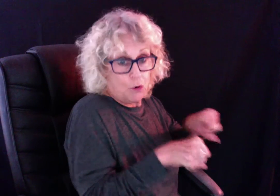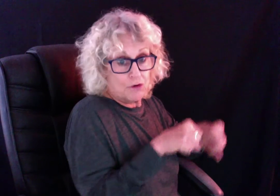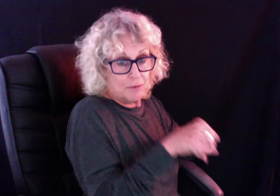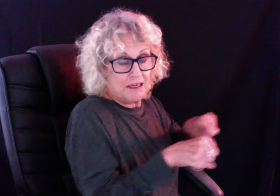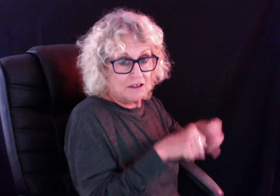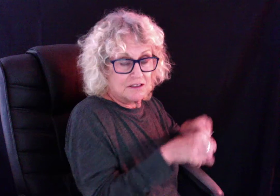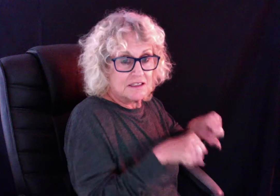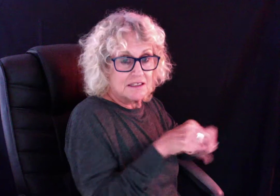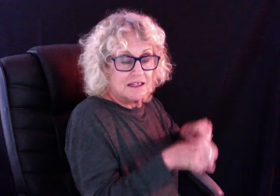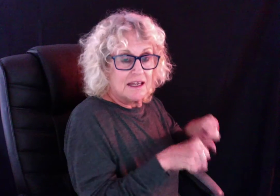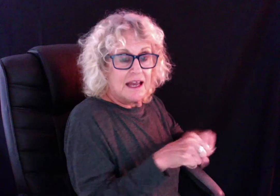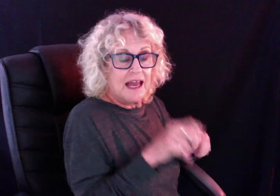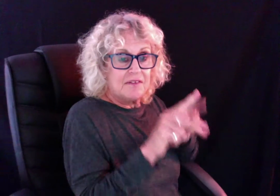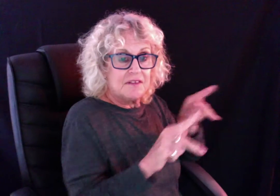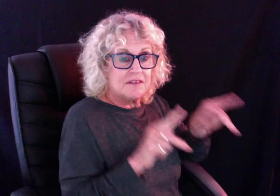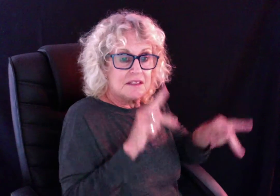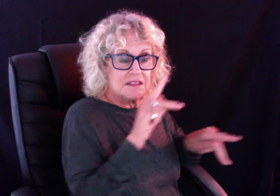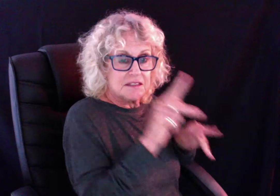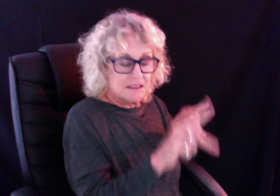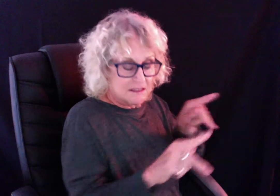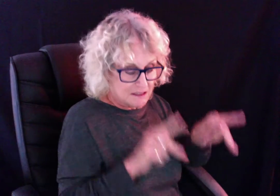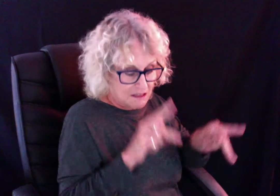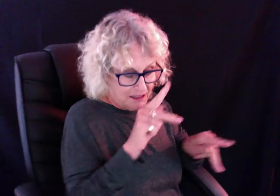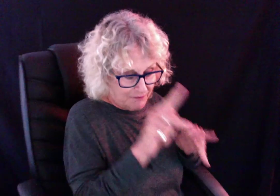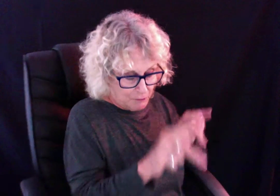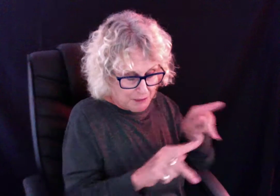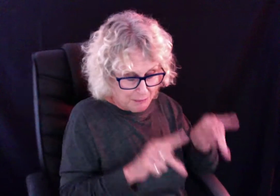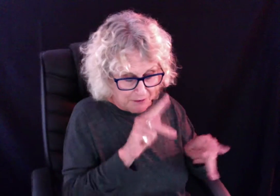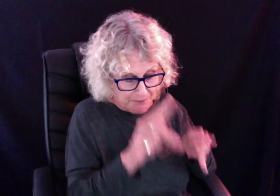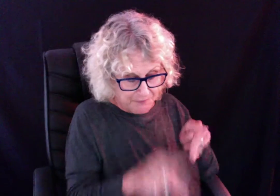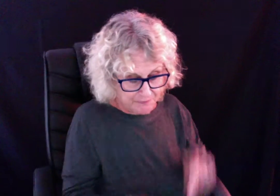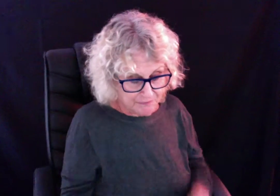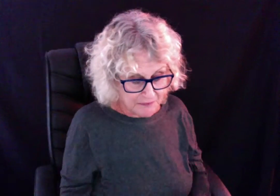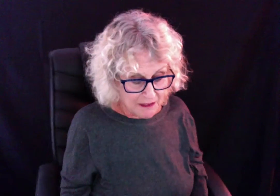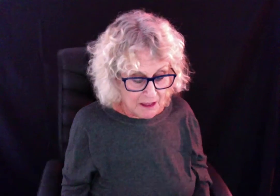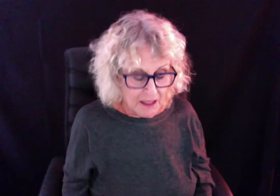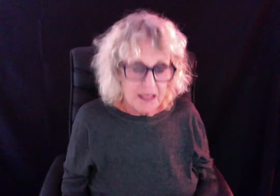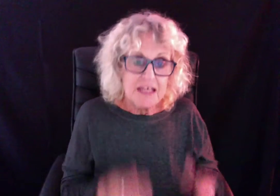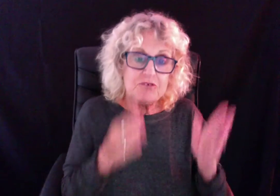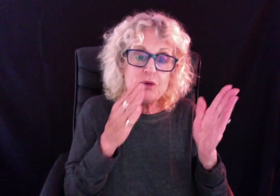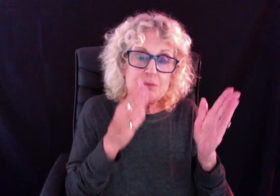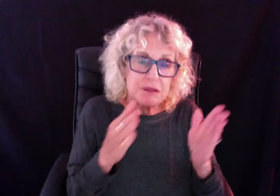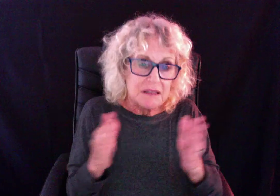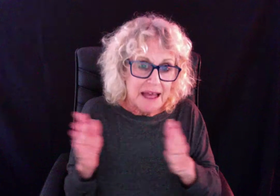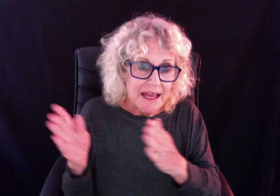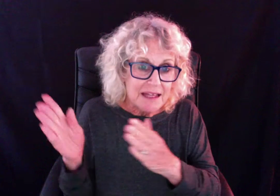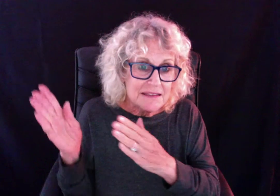the pedals. And this is the sign for people. If